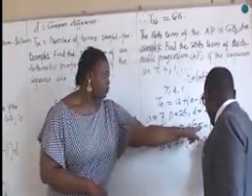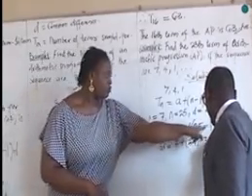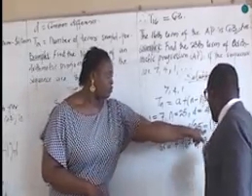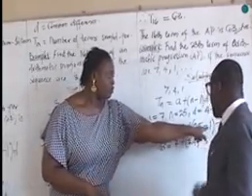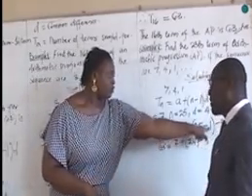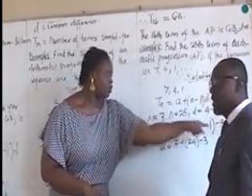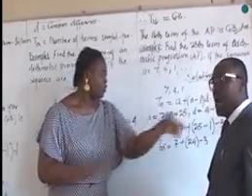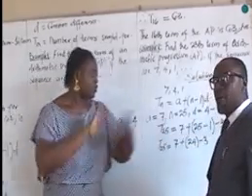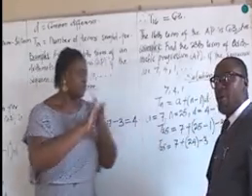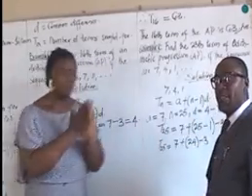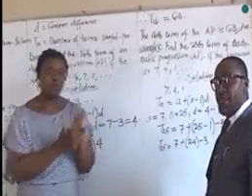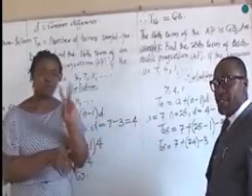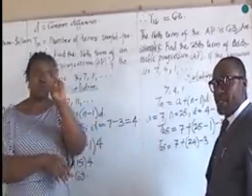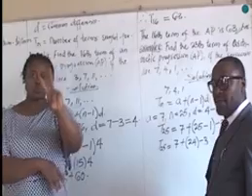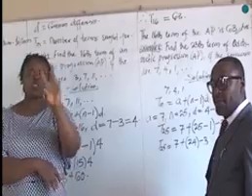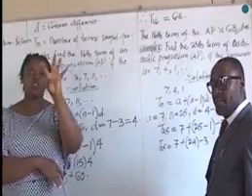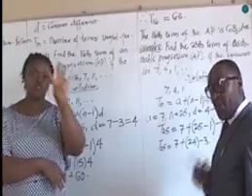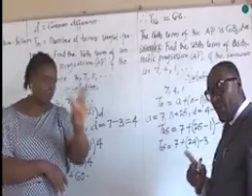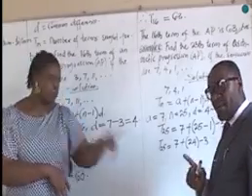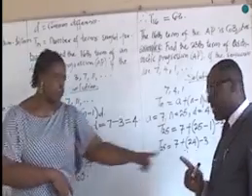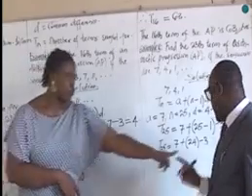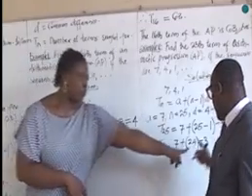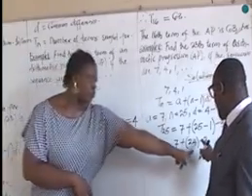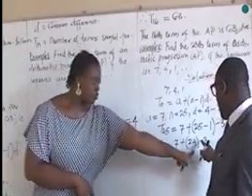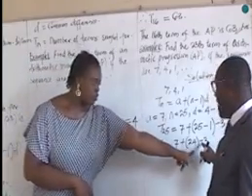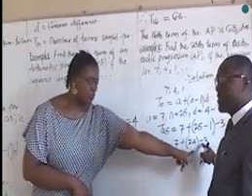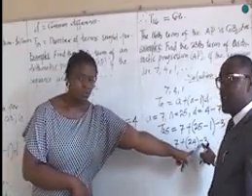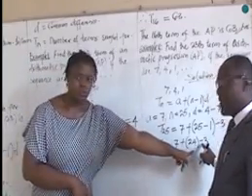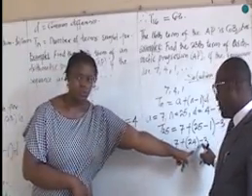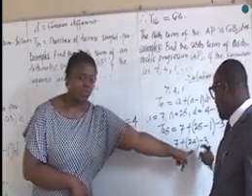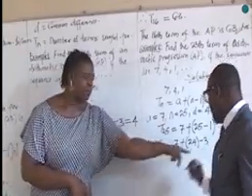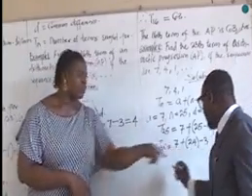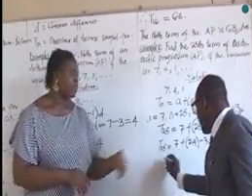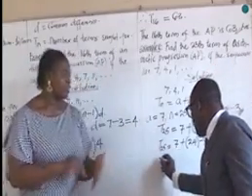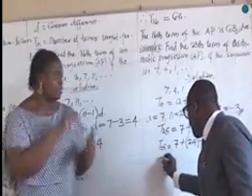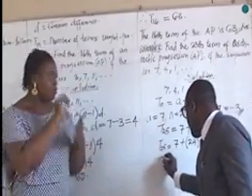Minus 3. Our common difference. Don't forget the minus 3.